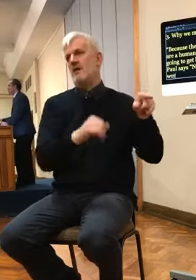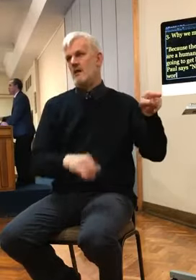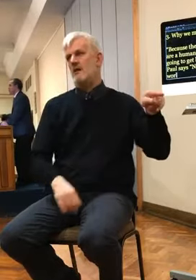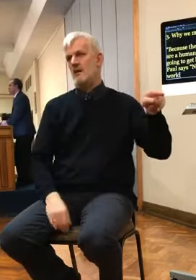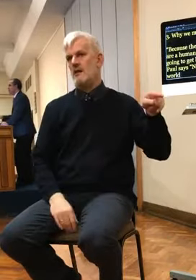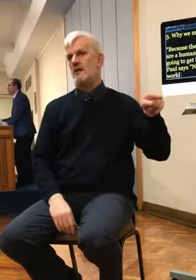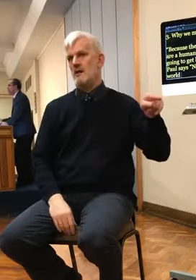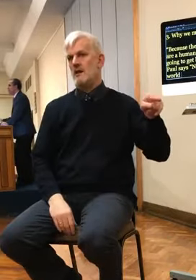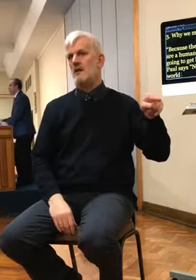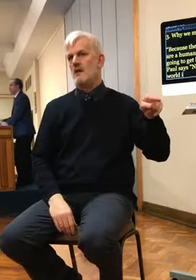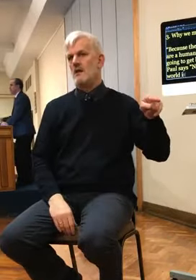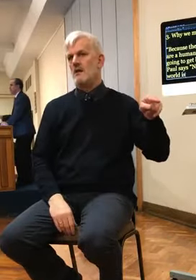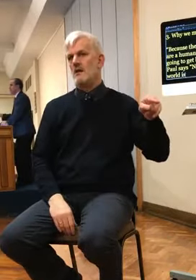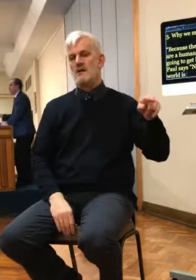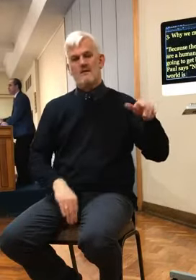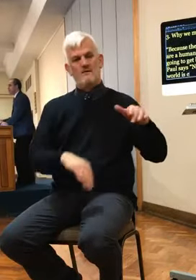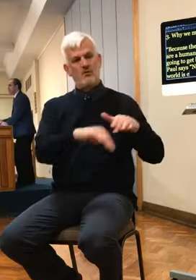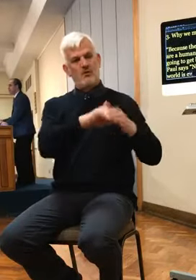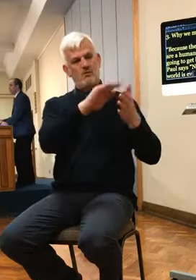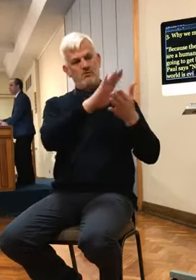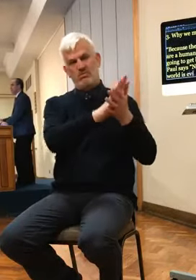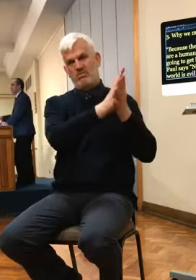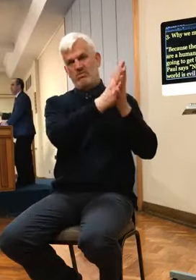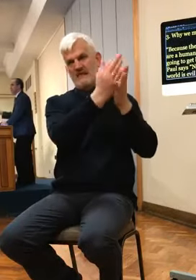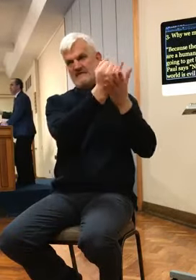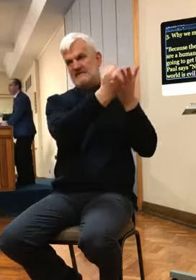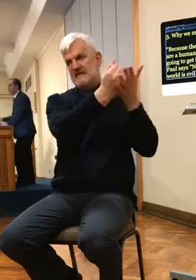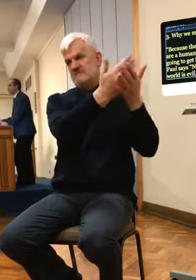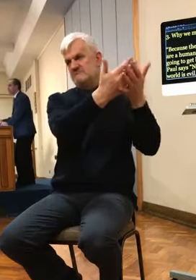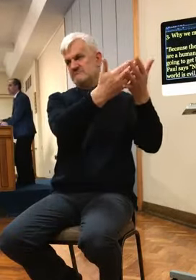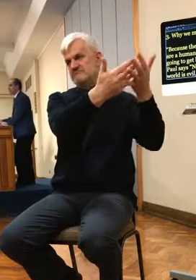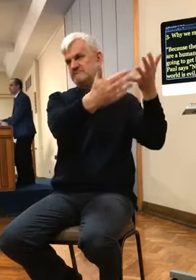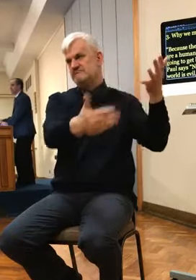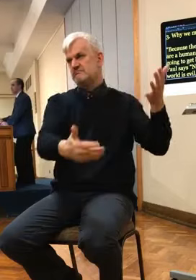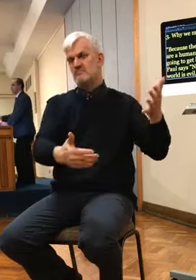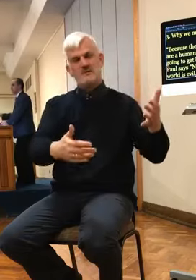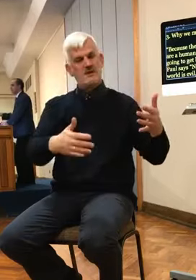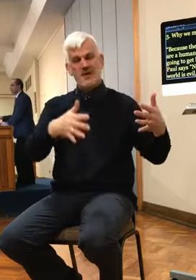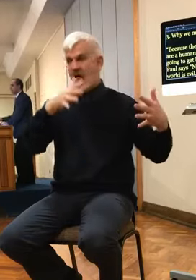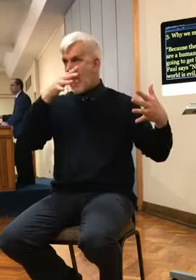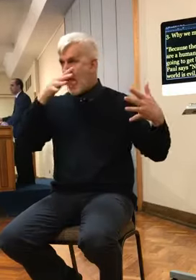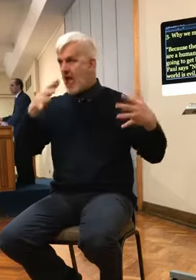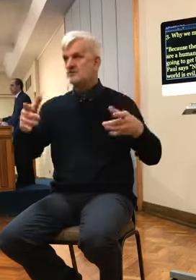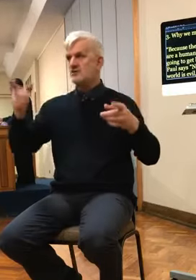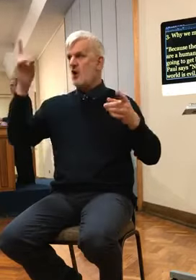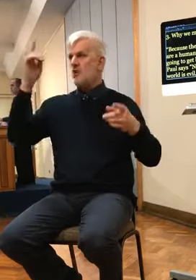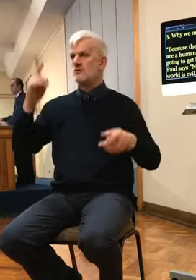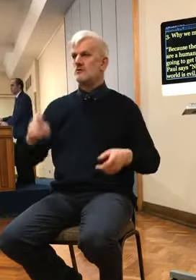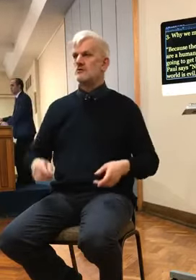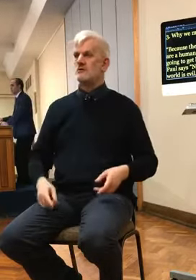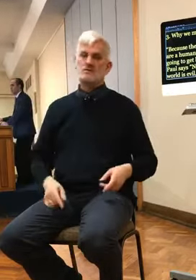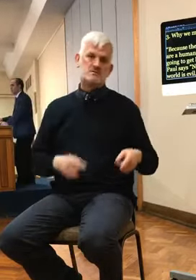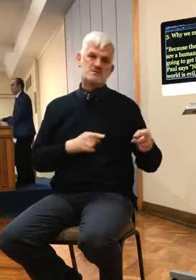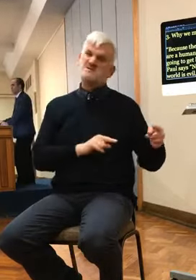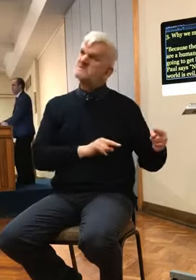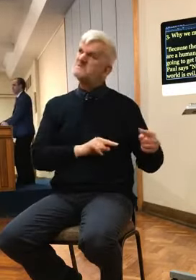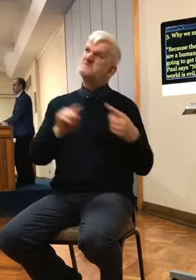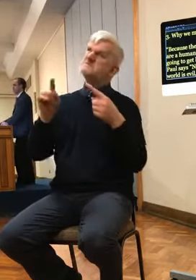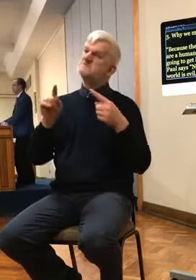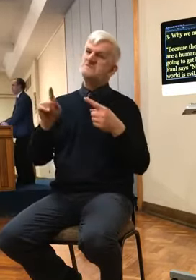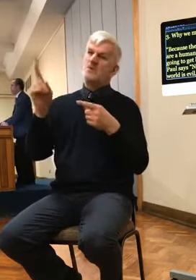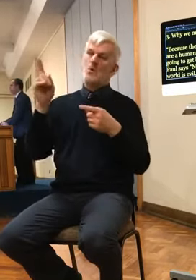evil. It's polluted. It is contaminated. It is anti-God. There is great antagonism against the living